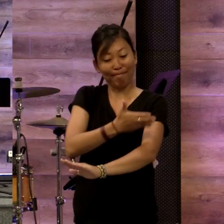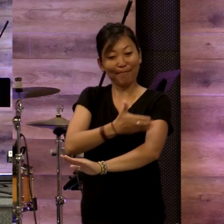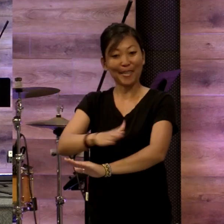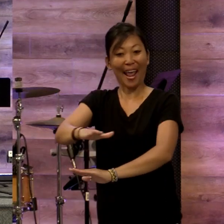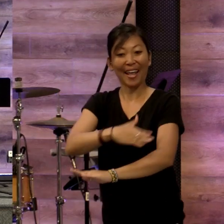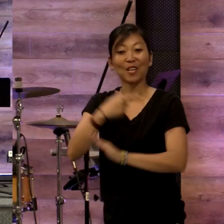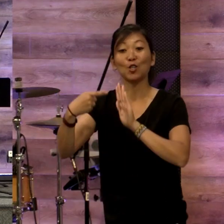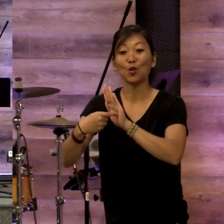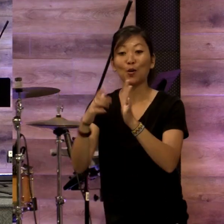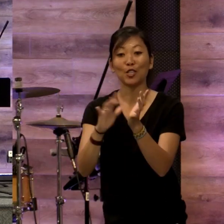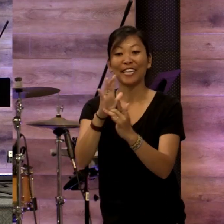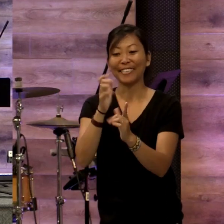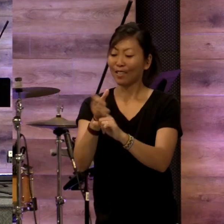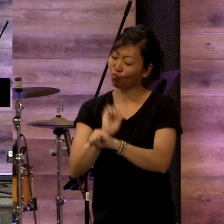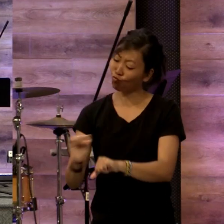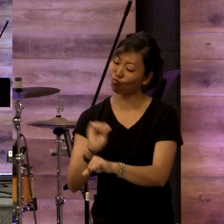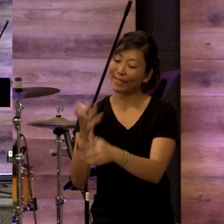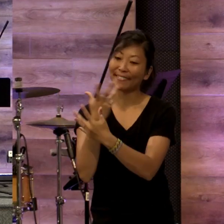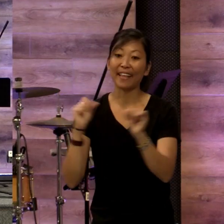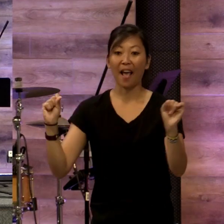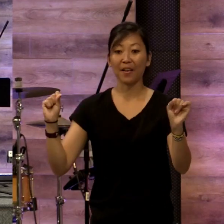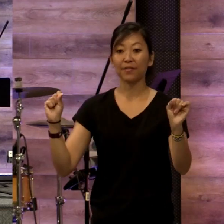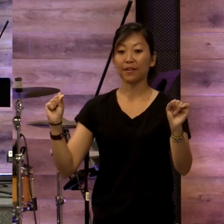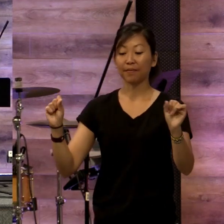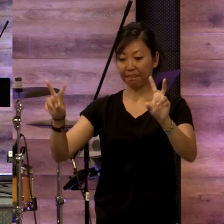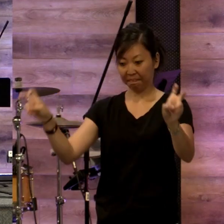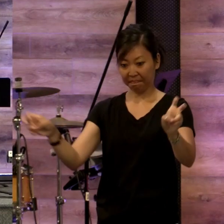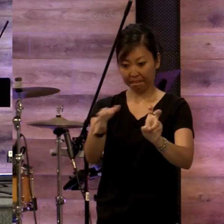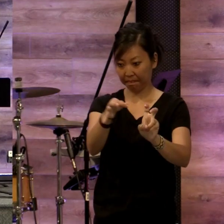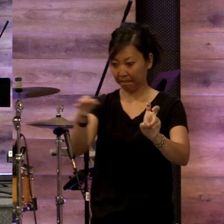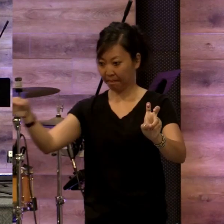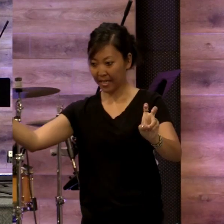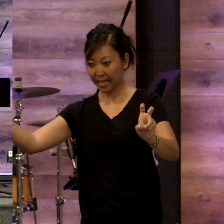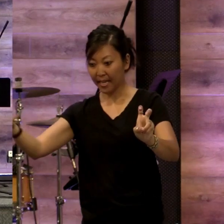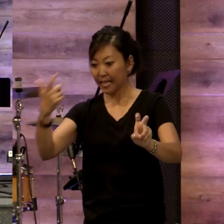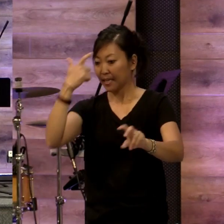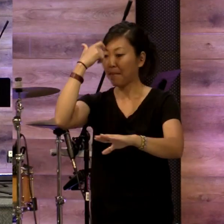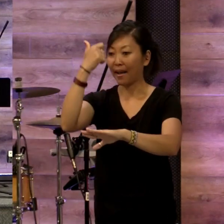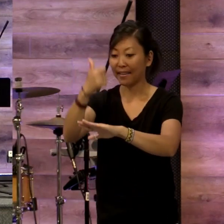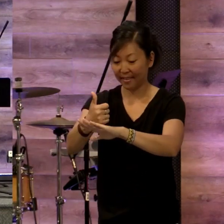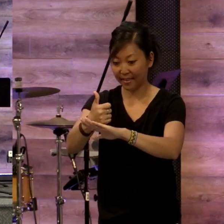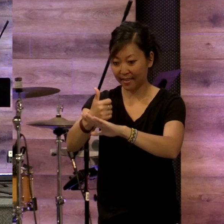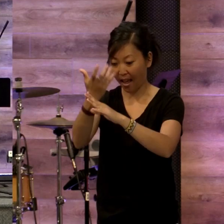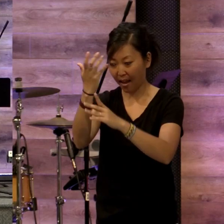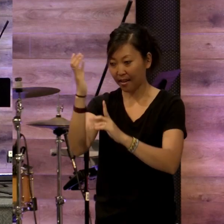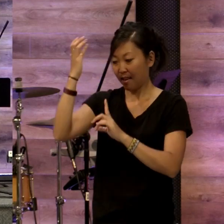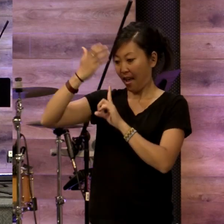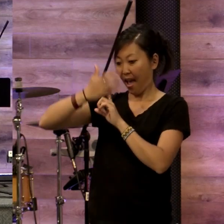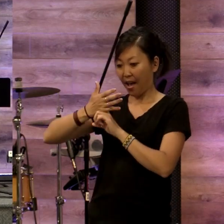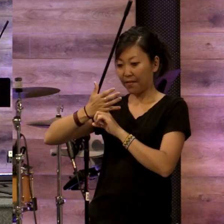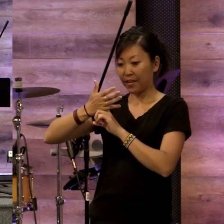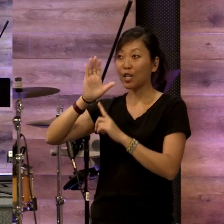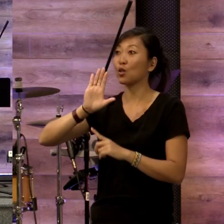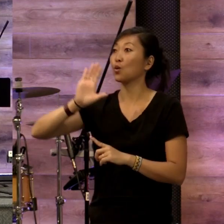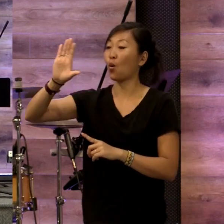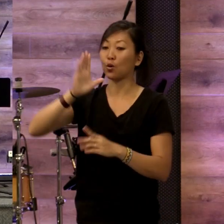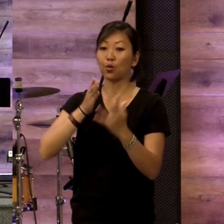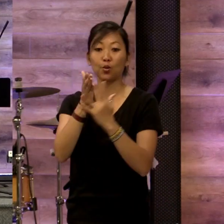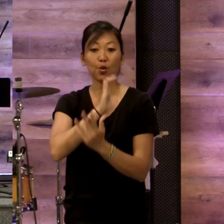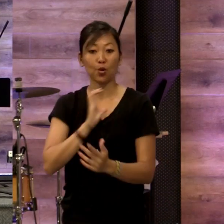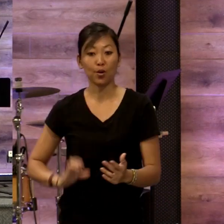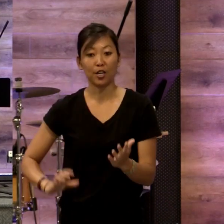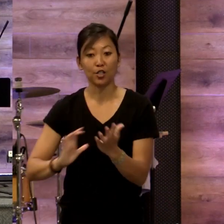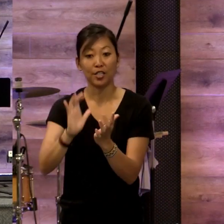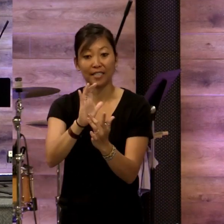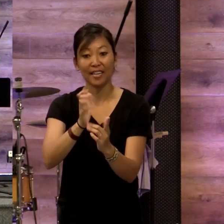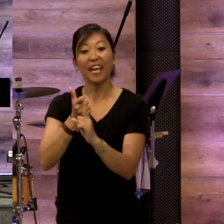and his saving work, and it says this: "Have this mind among yourselves, which is yours in Christ Jesus, who though he was in the form